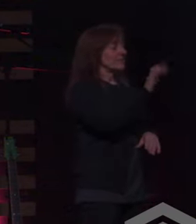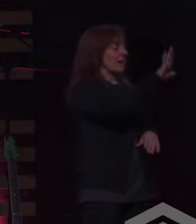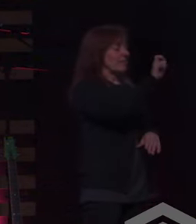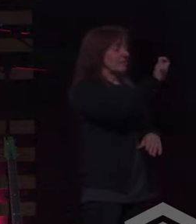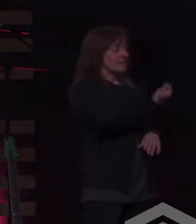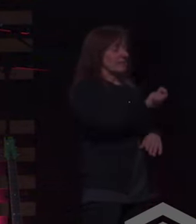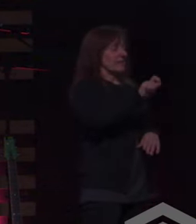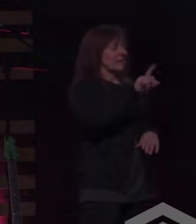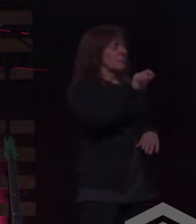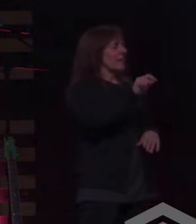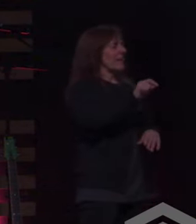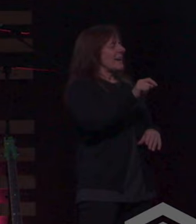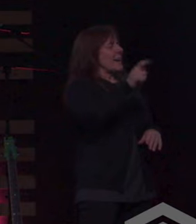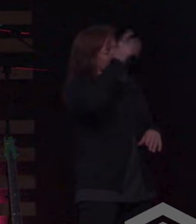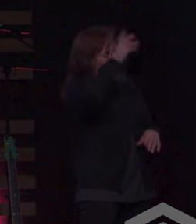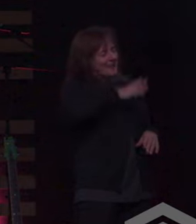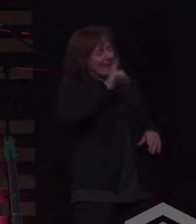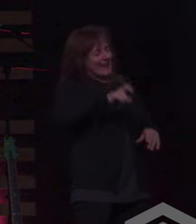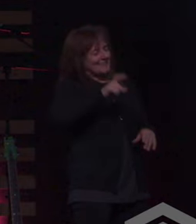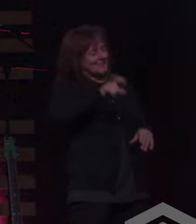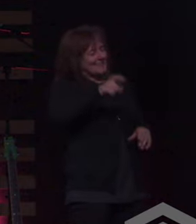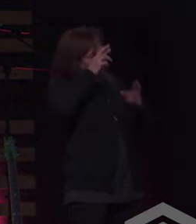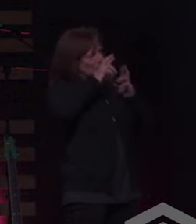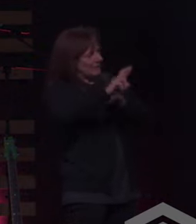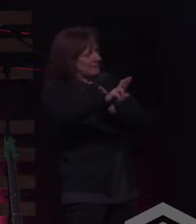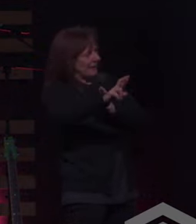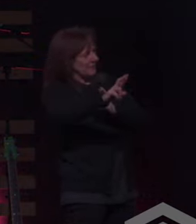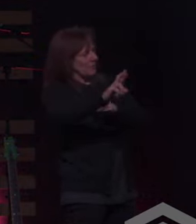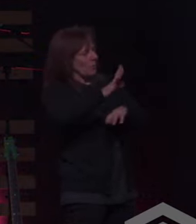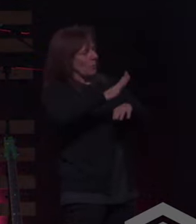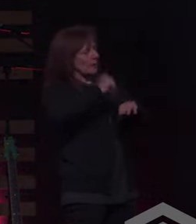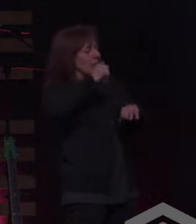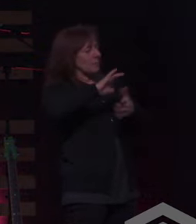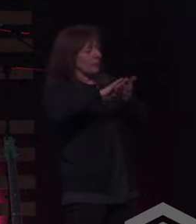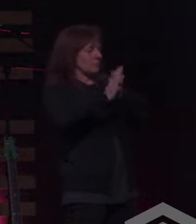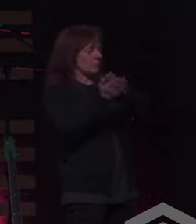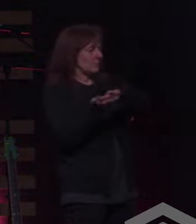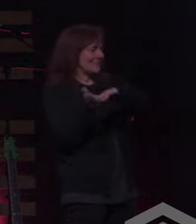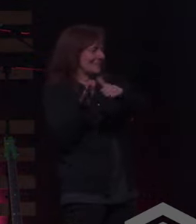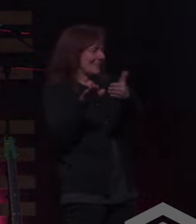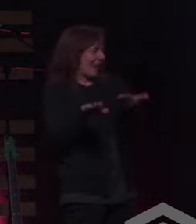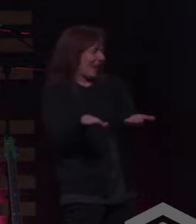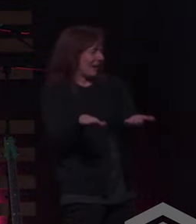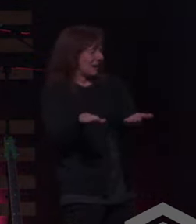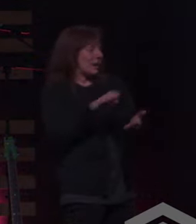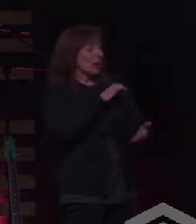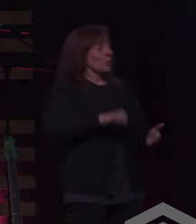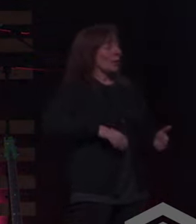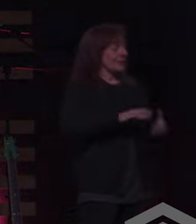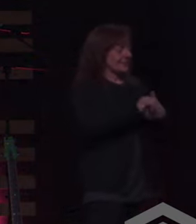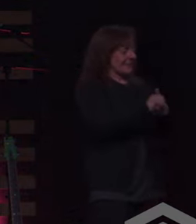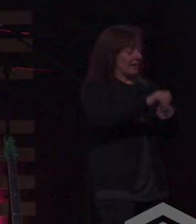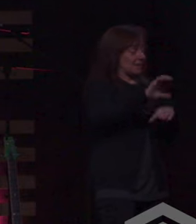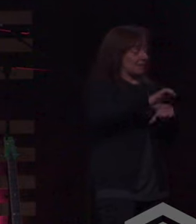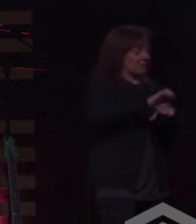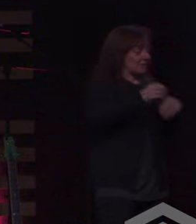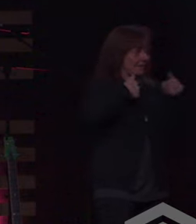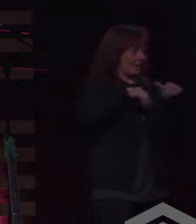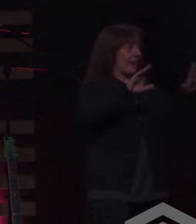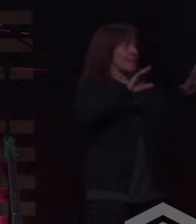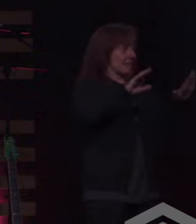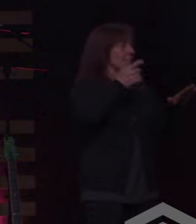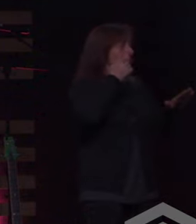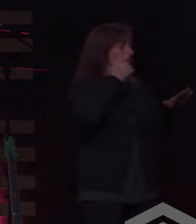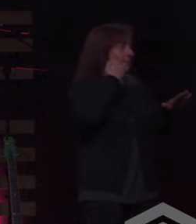a need to be respected as the head, the one called upon to die. Christ is the head and loved the church and gave himself up for her.